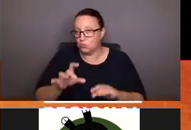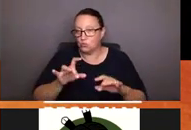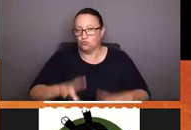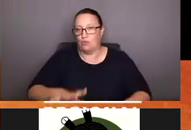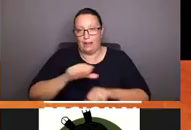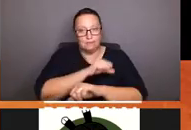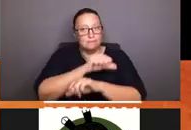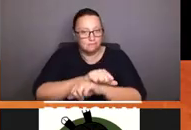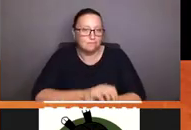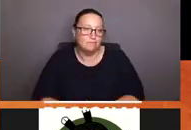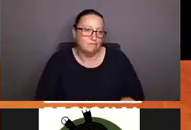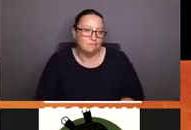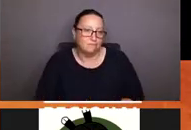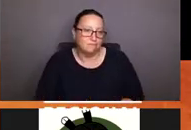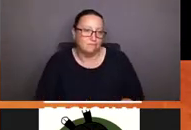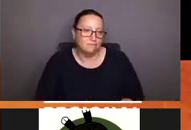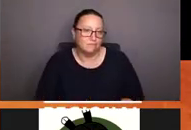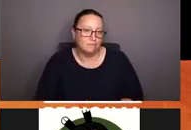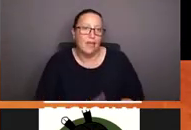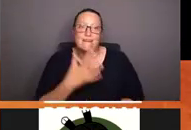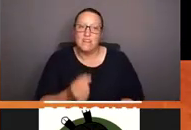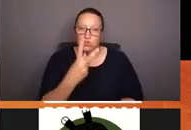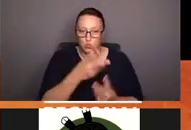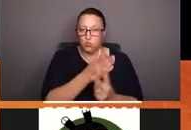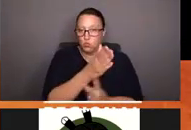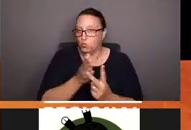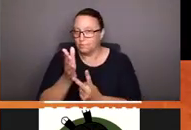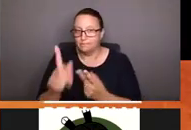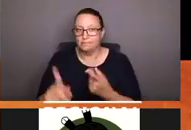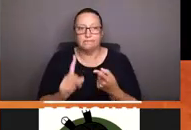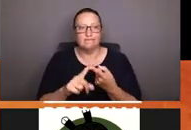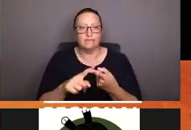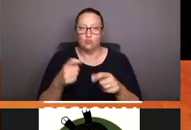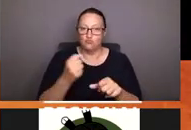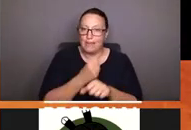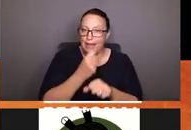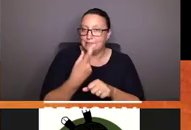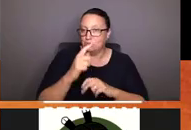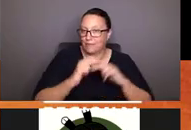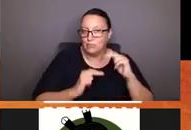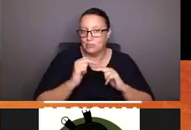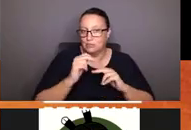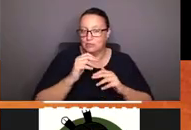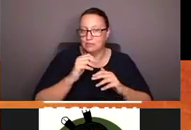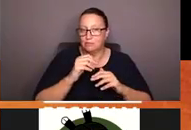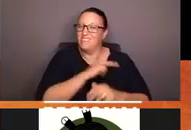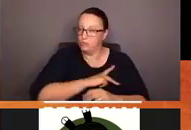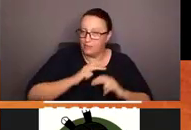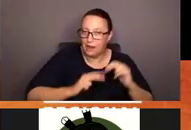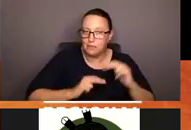The program is delivered in two main streams: creative and professional development fellowships and early career